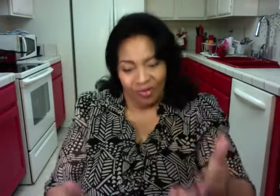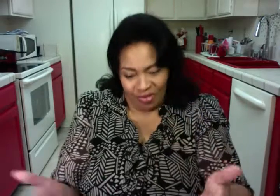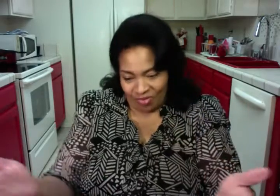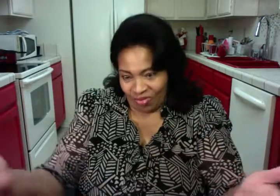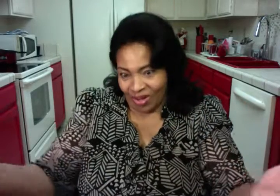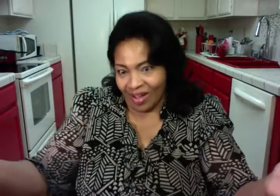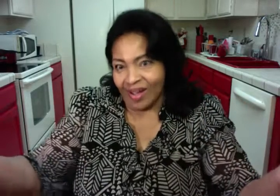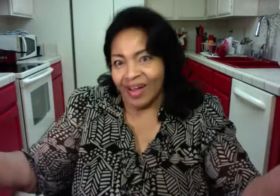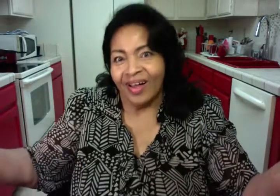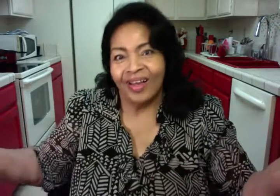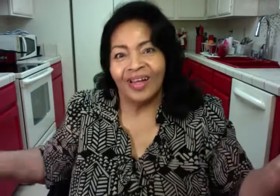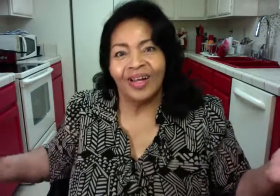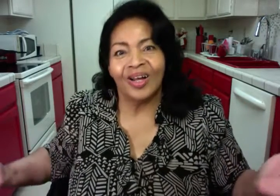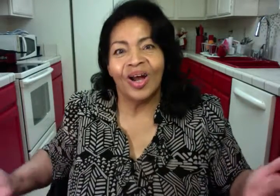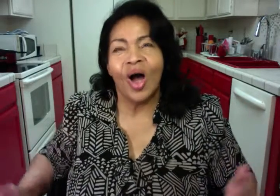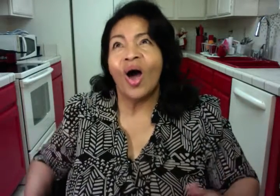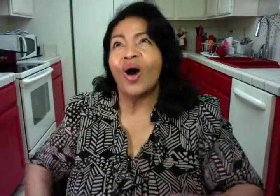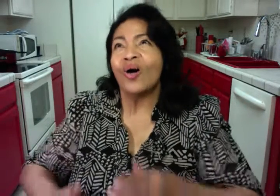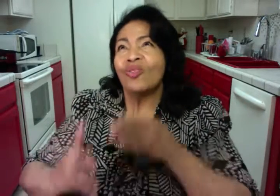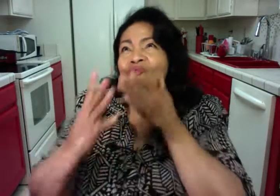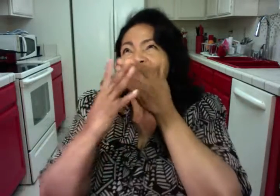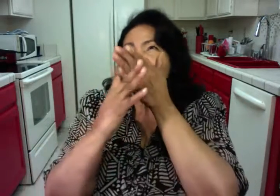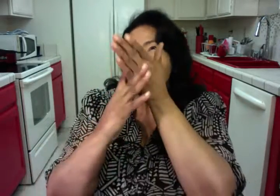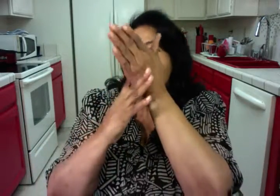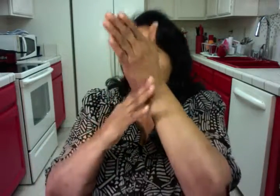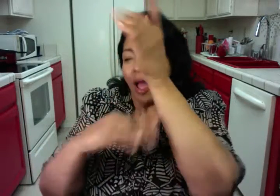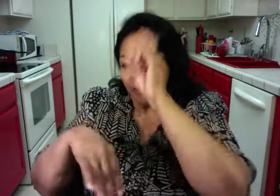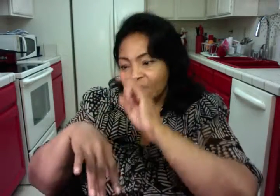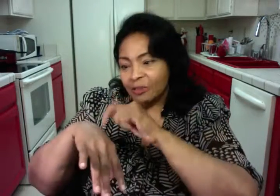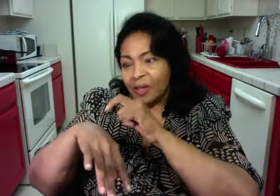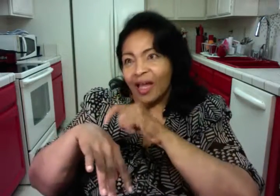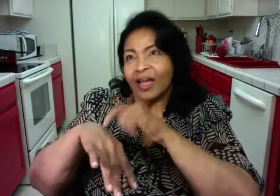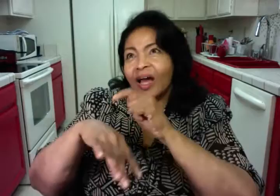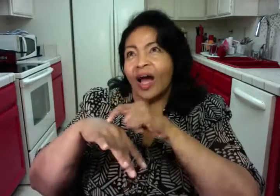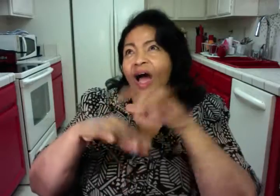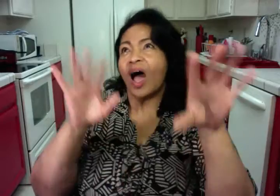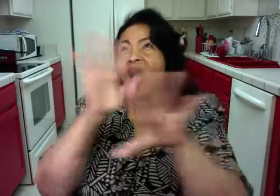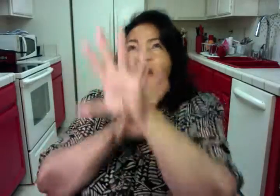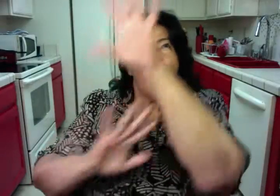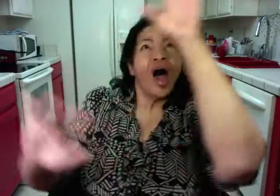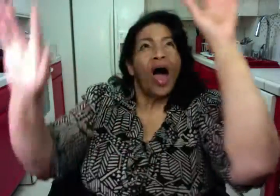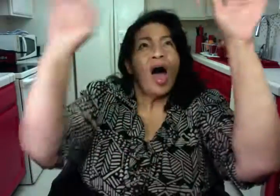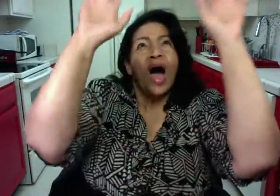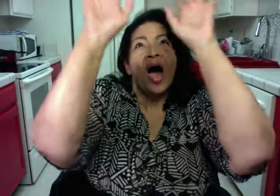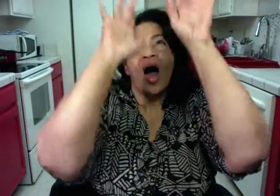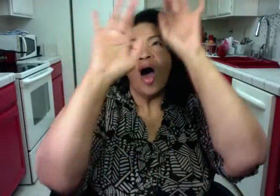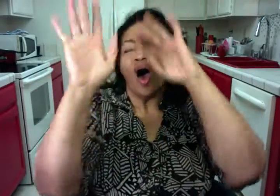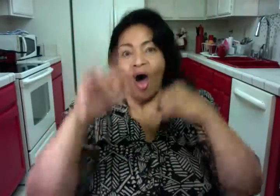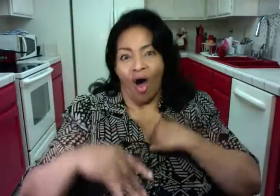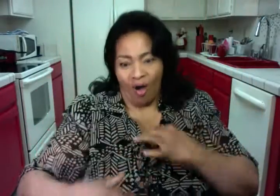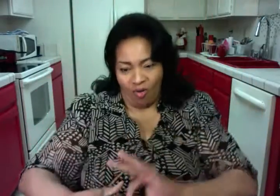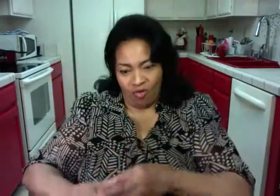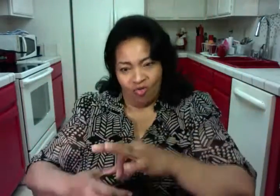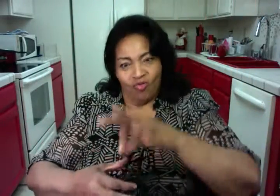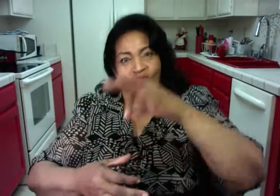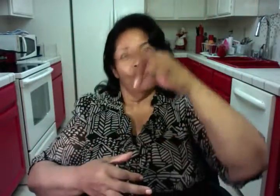dwellingness through time and space of my soul will